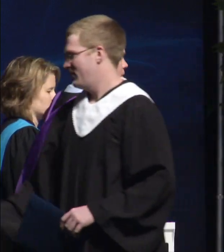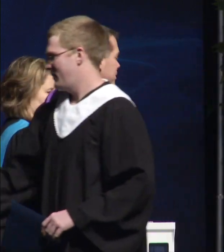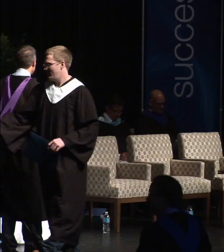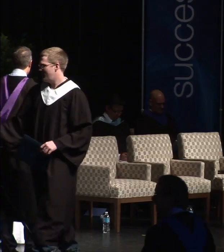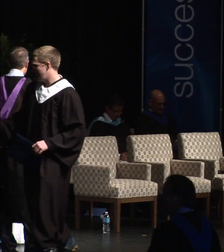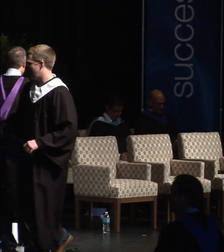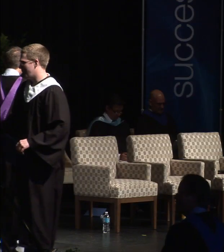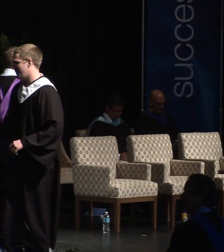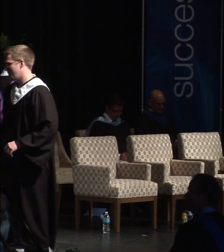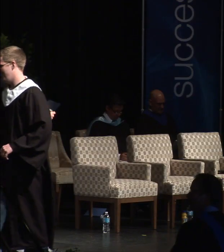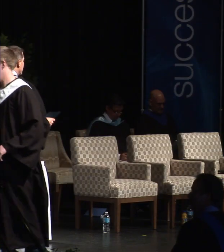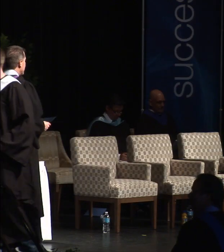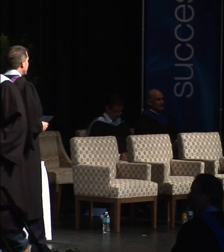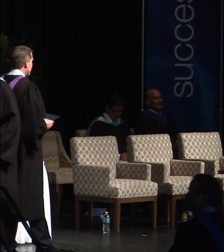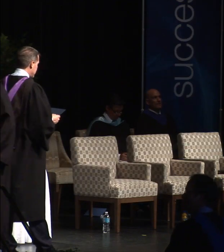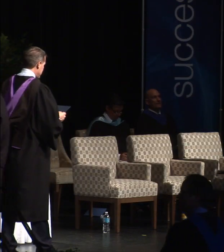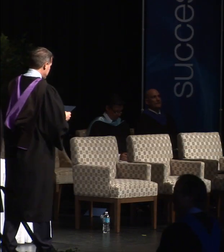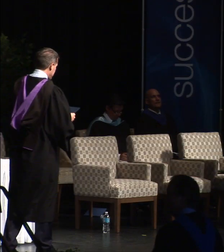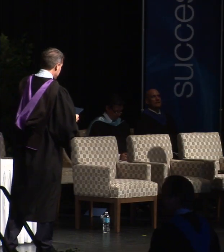Dimitri Prosper.